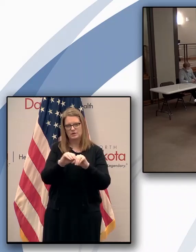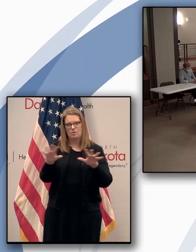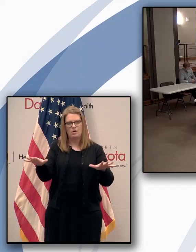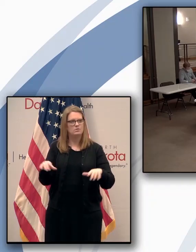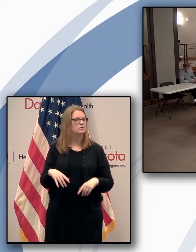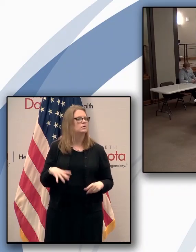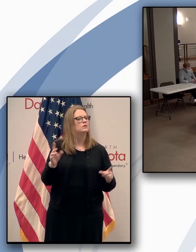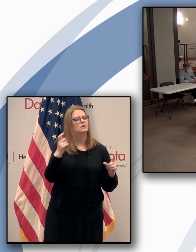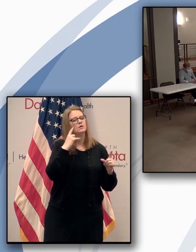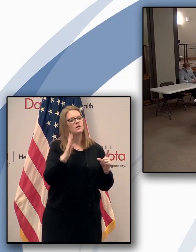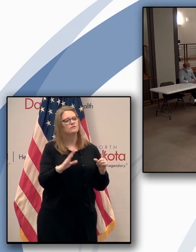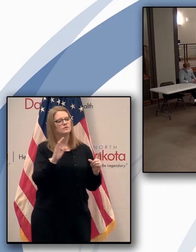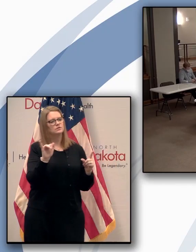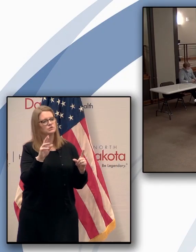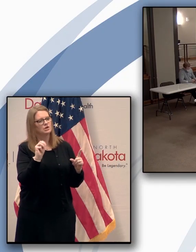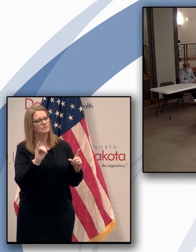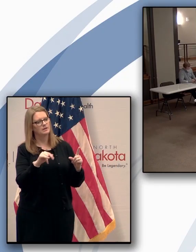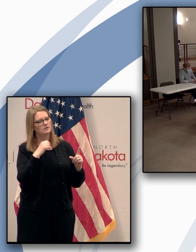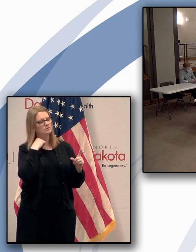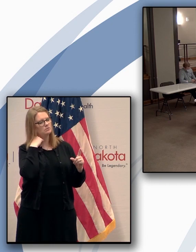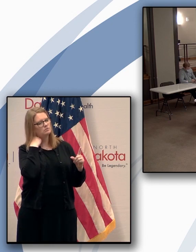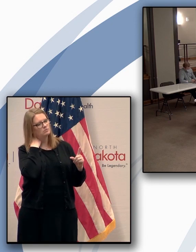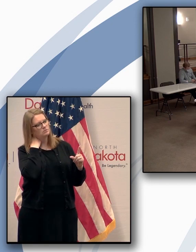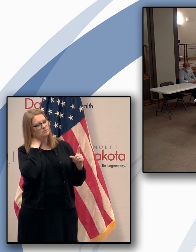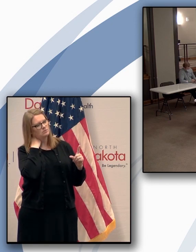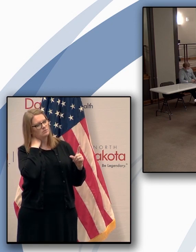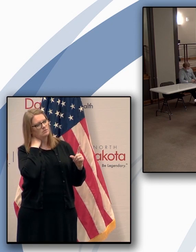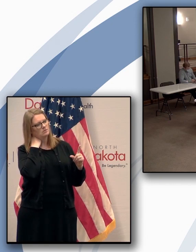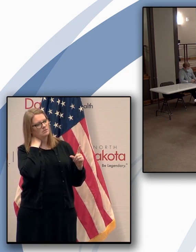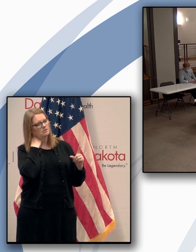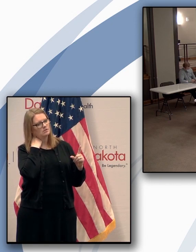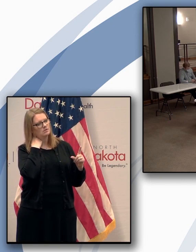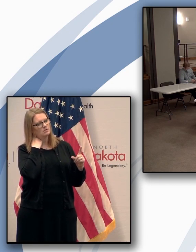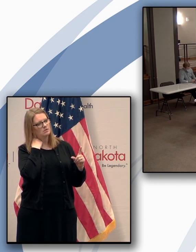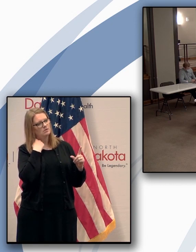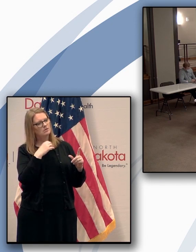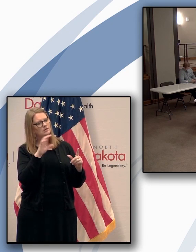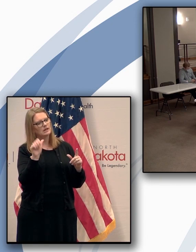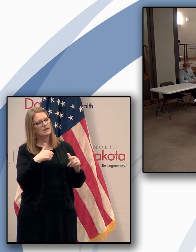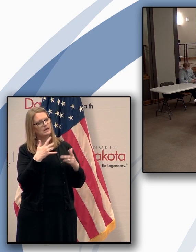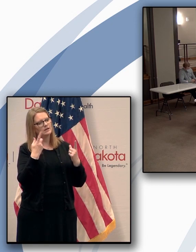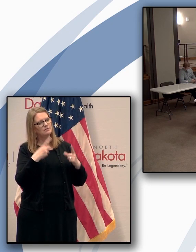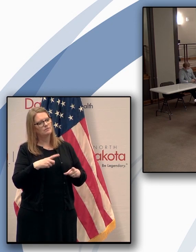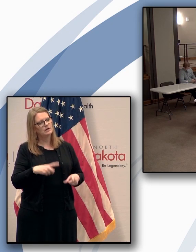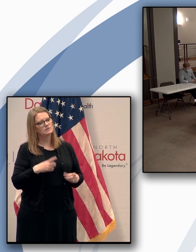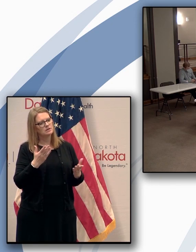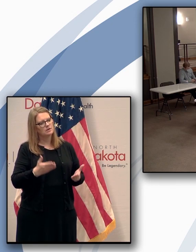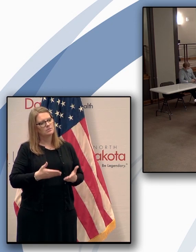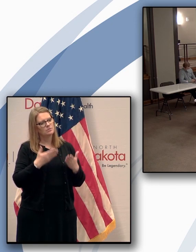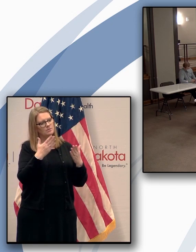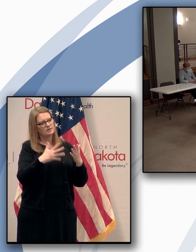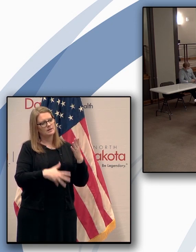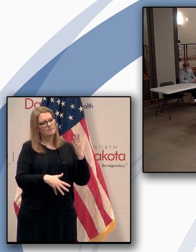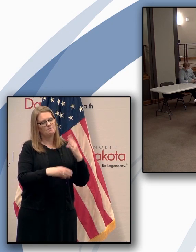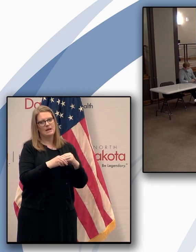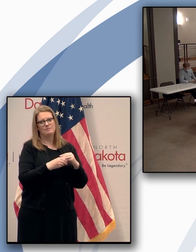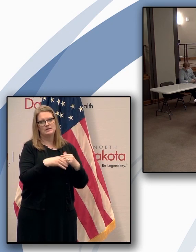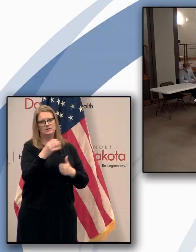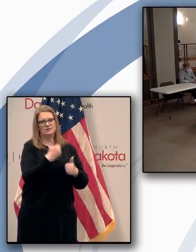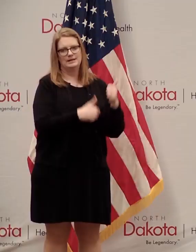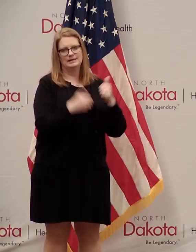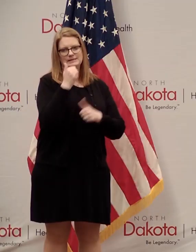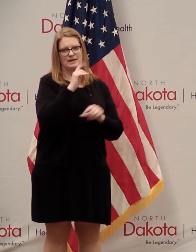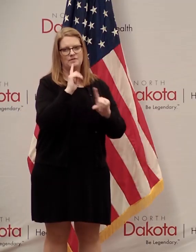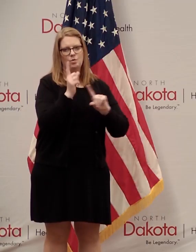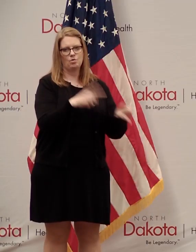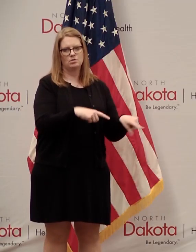I'm wondering if there were any specific events that prompted the amendment to the executive order you made today?